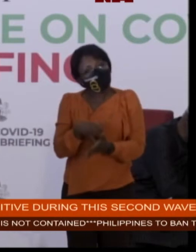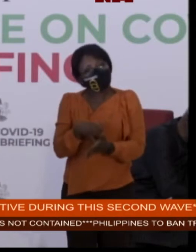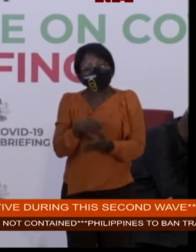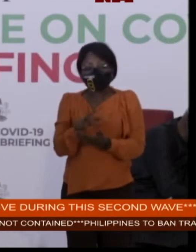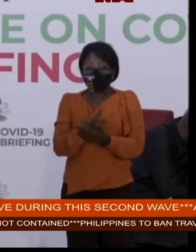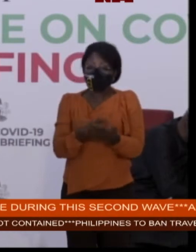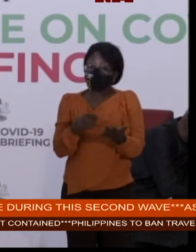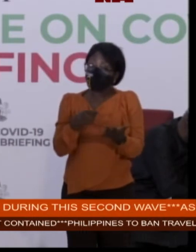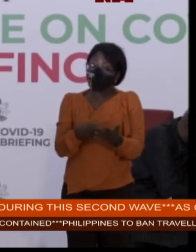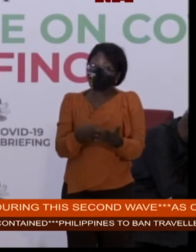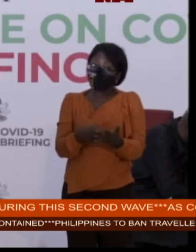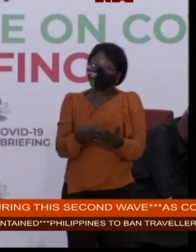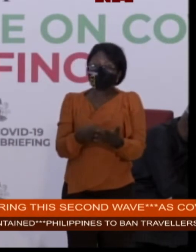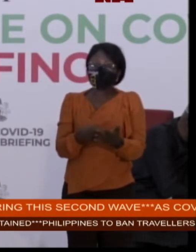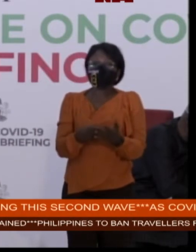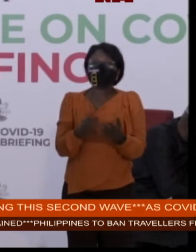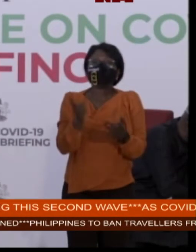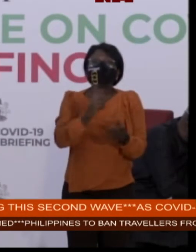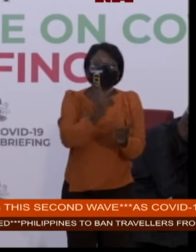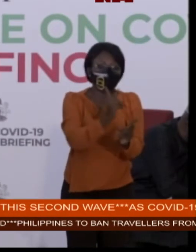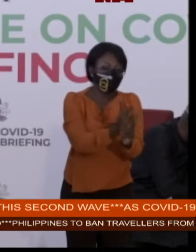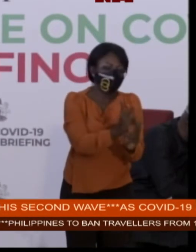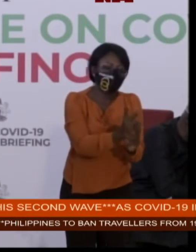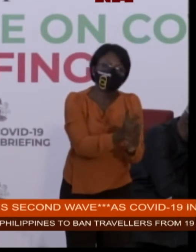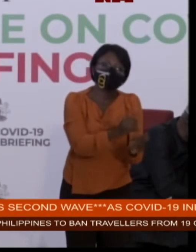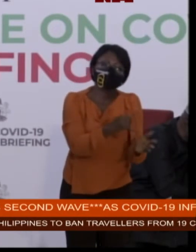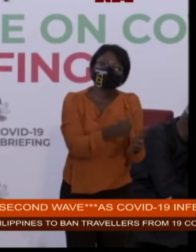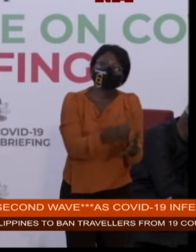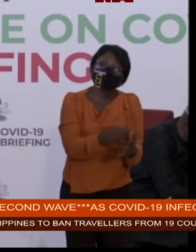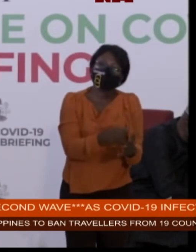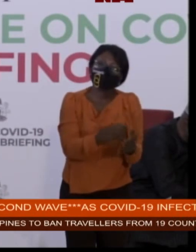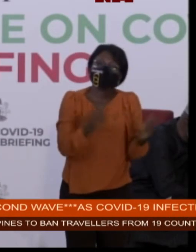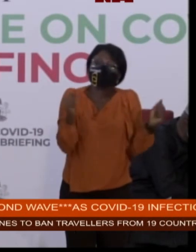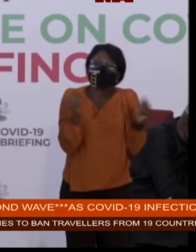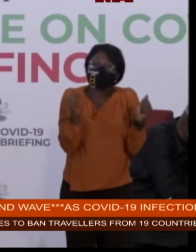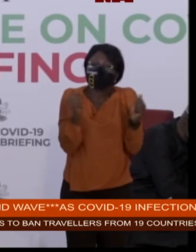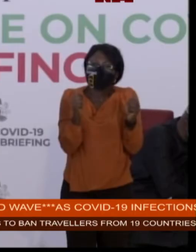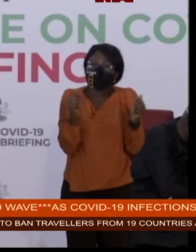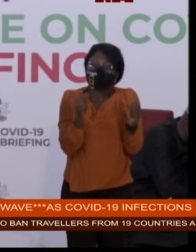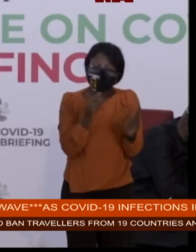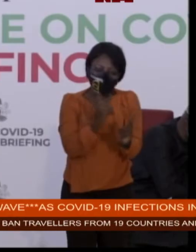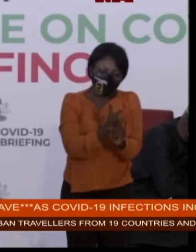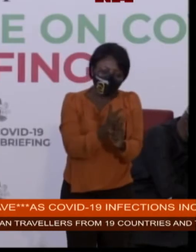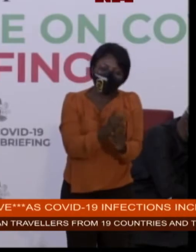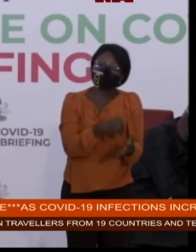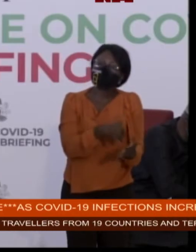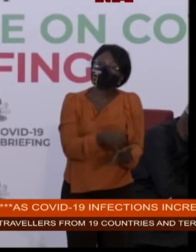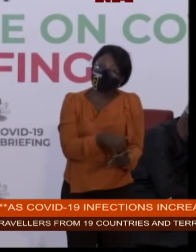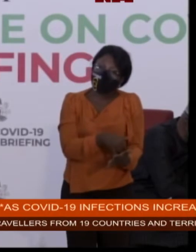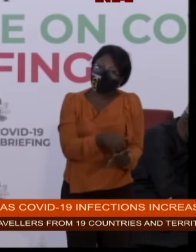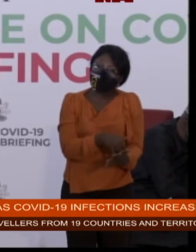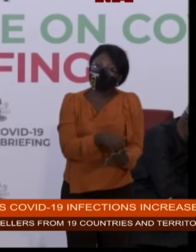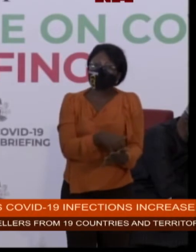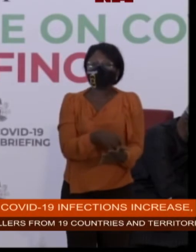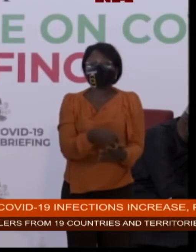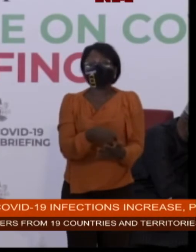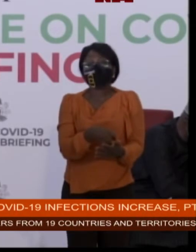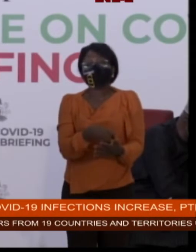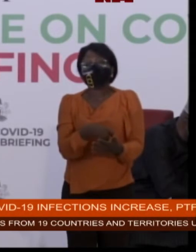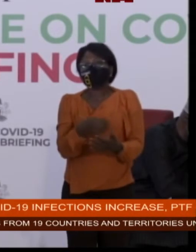Some of these vaccines will need storage of about minus 70 degrees Celsius, some